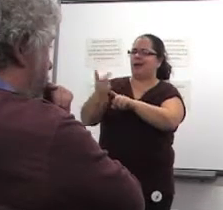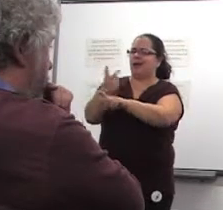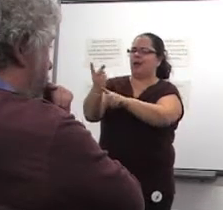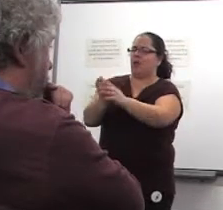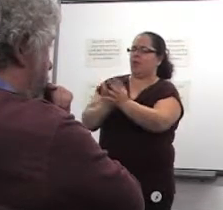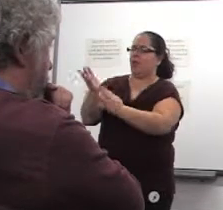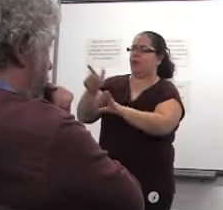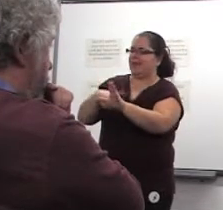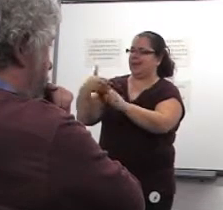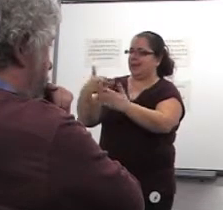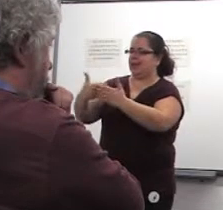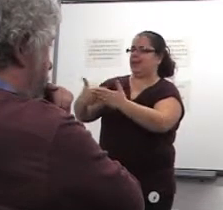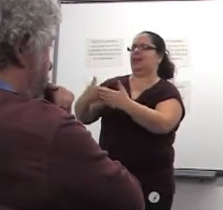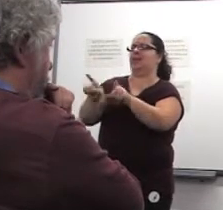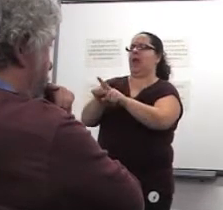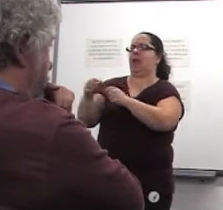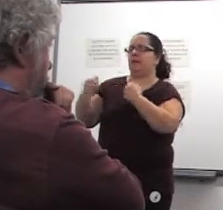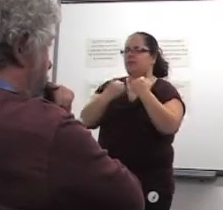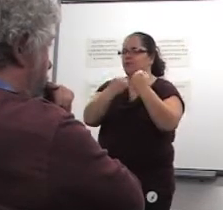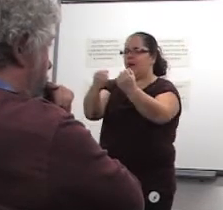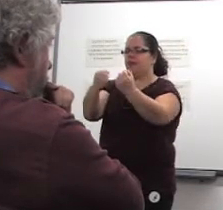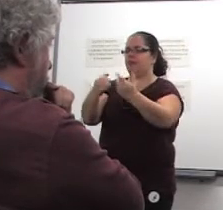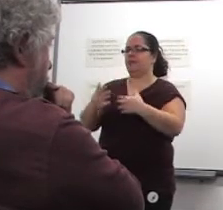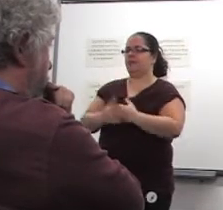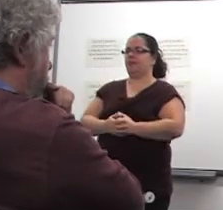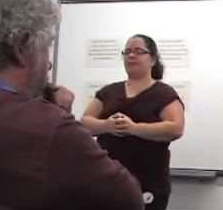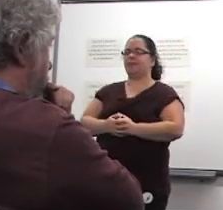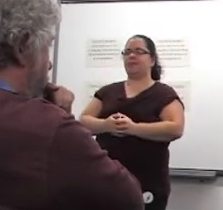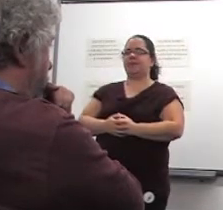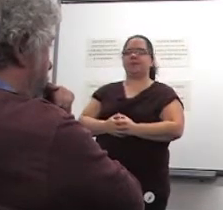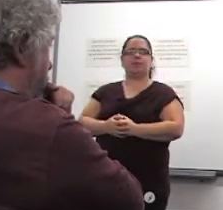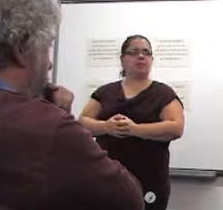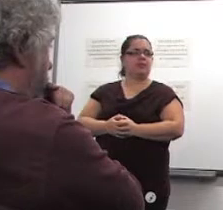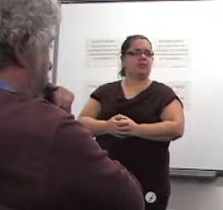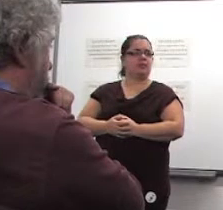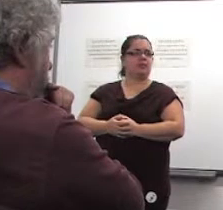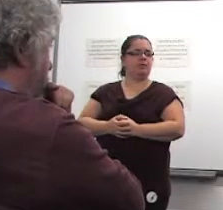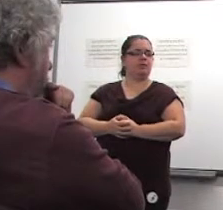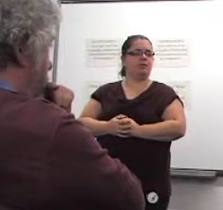run. His mark was etched there.